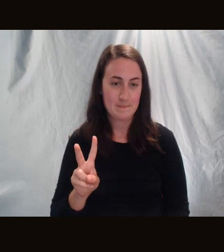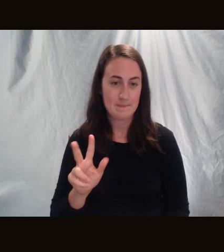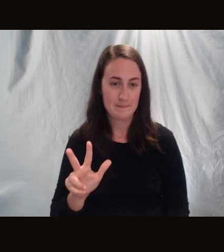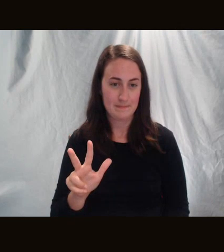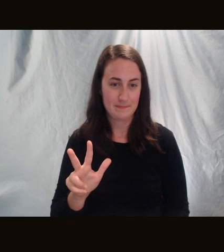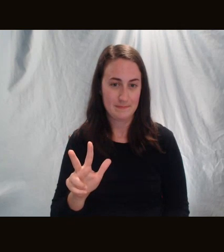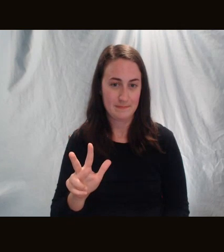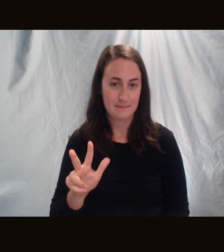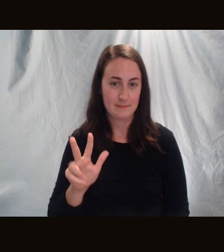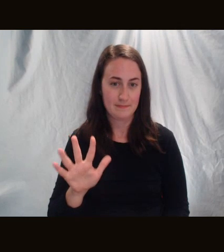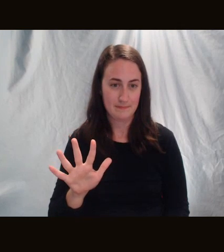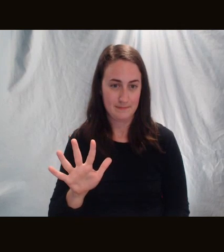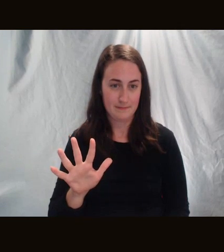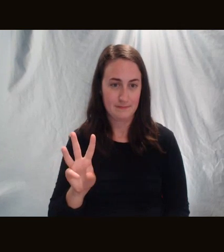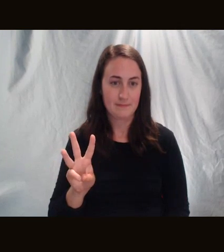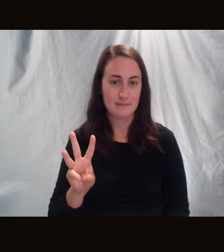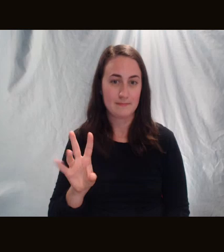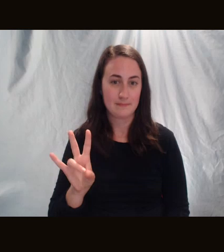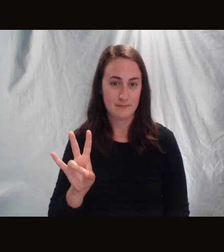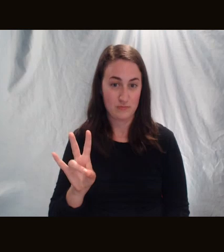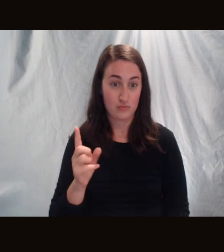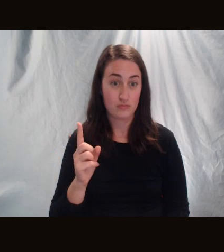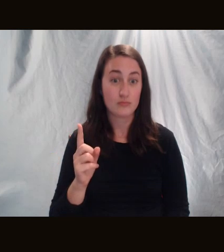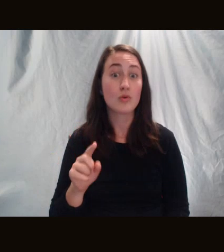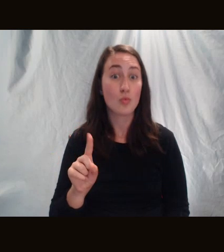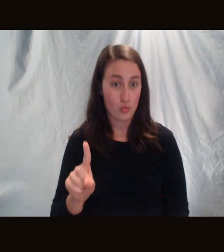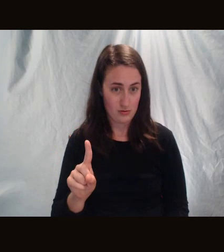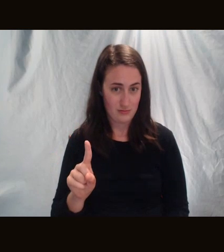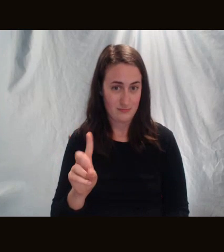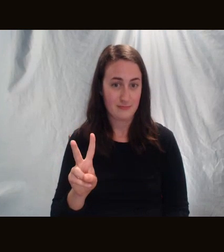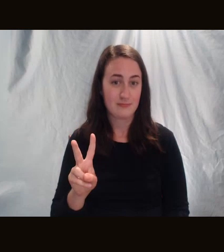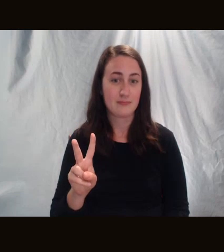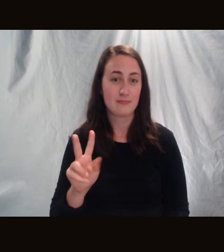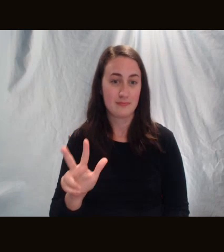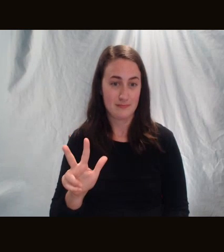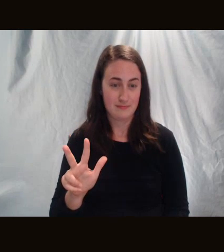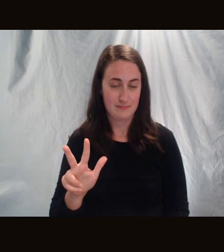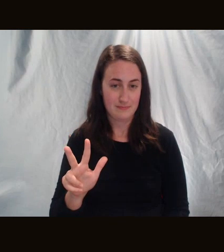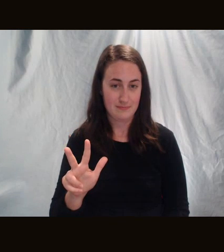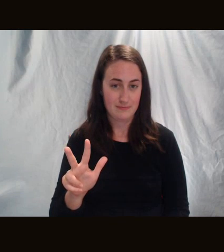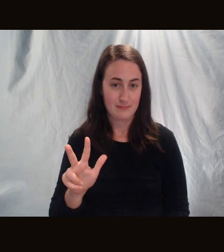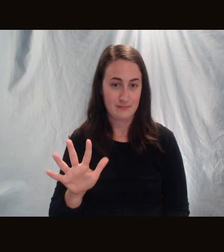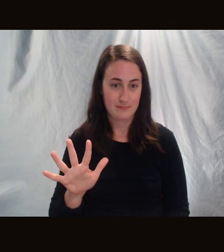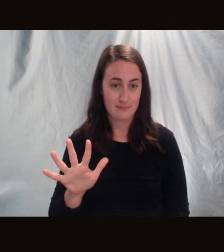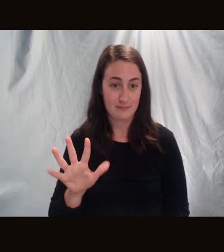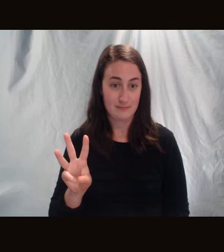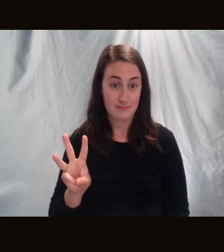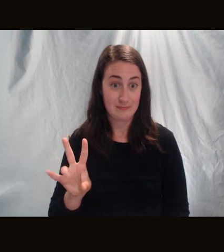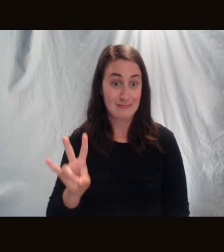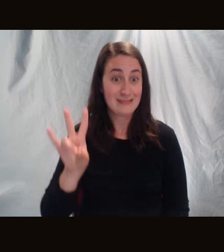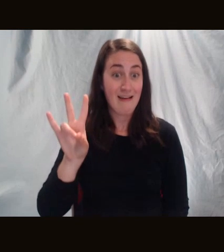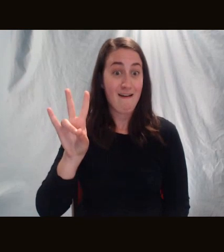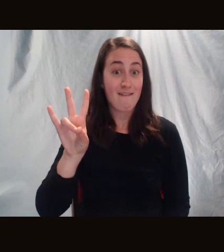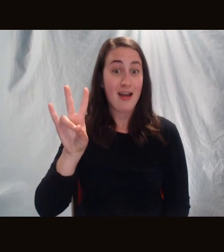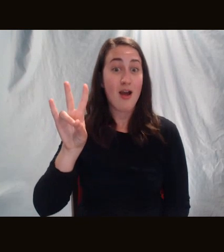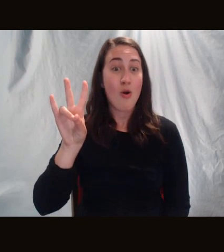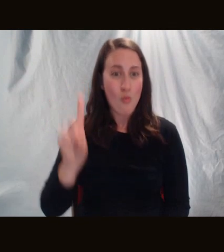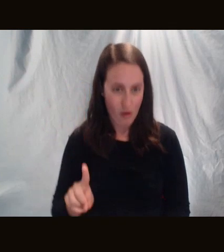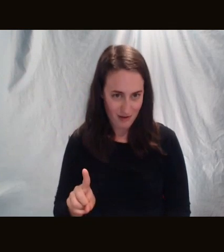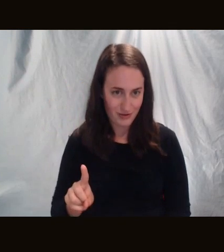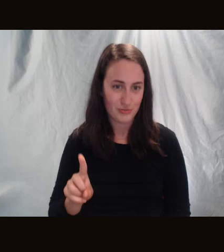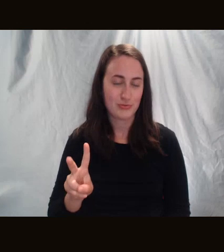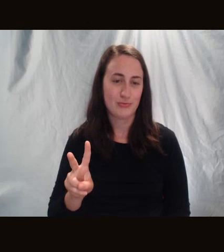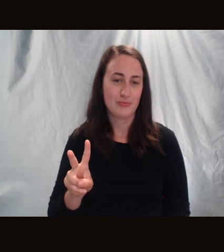2, and up. Then lead the turn, catch and go. 1, 2, 3. Then raise the hand before we toss